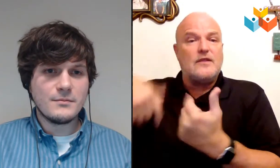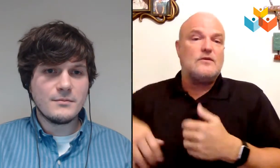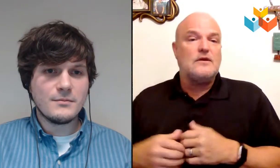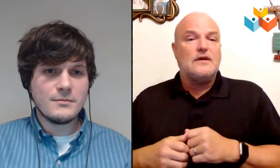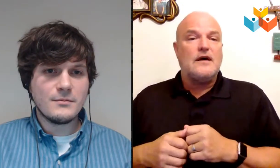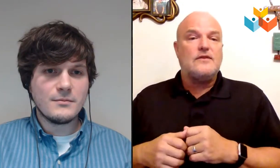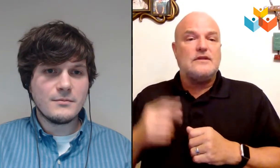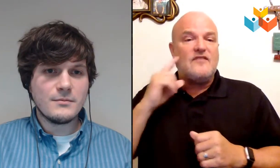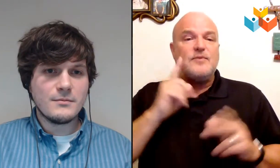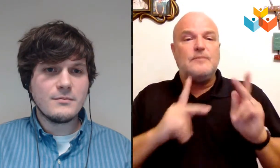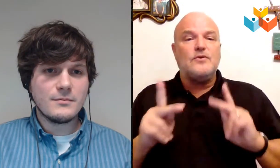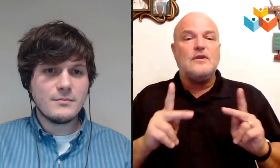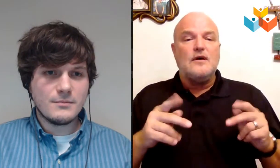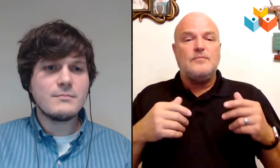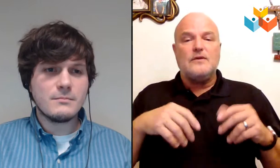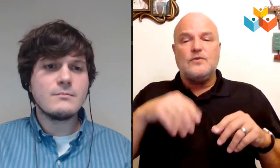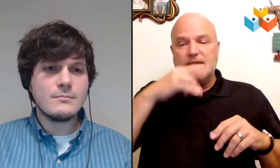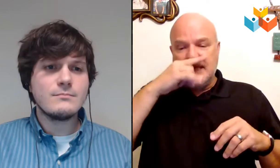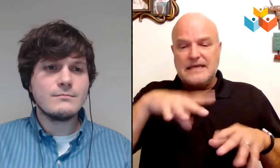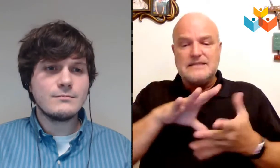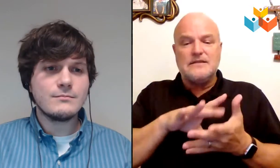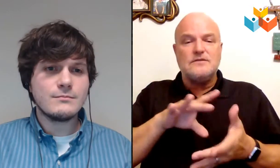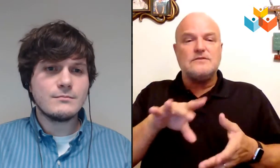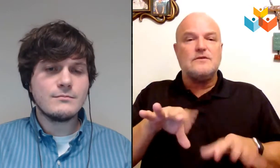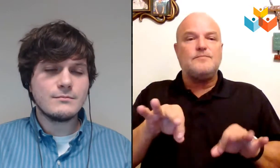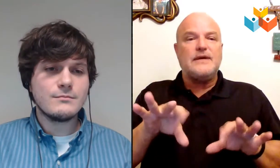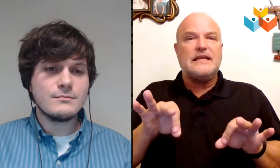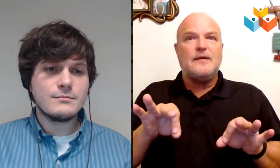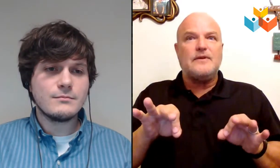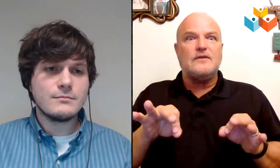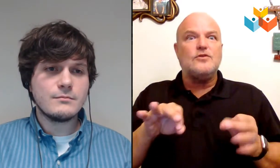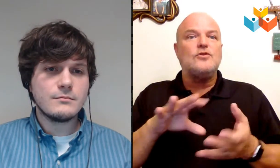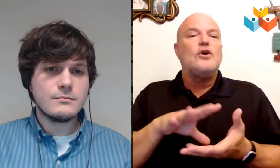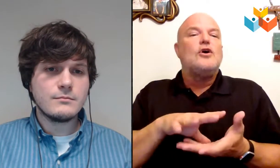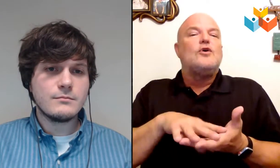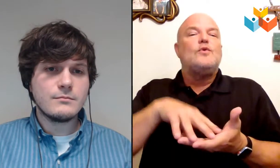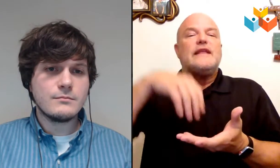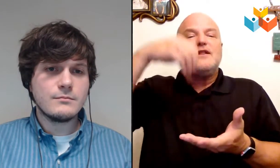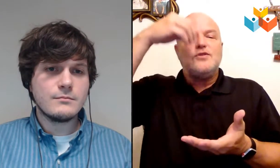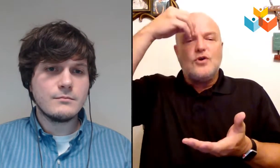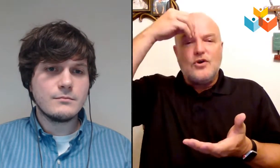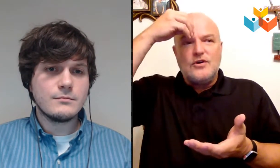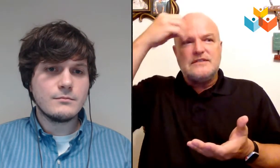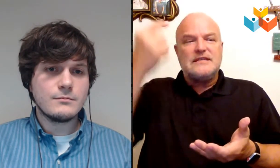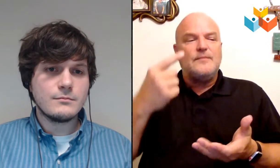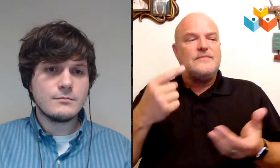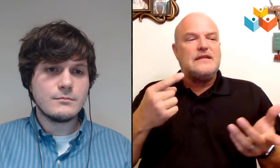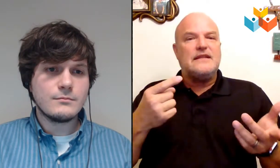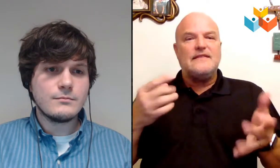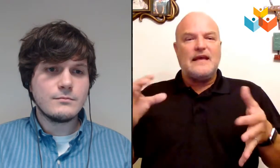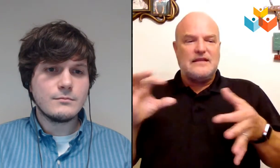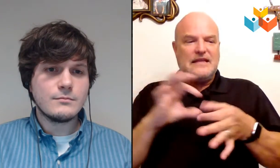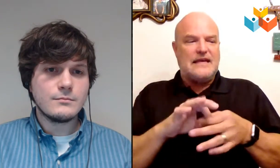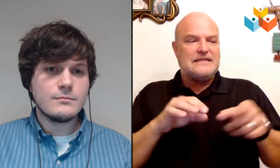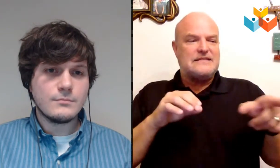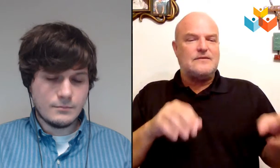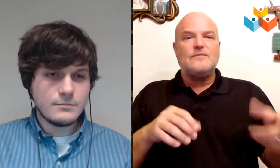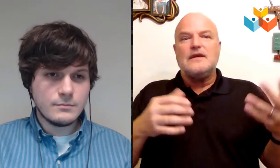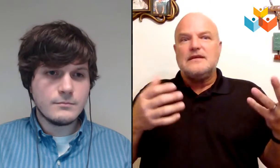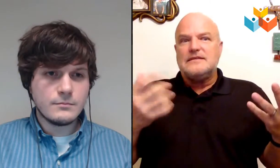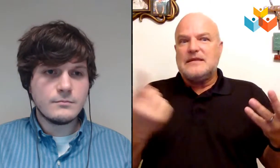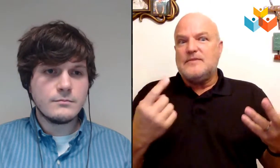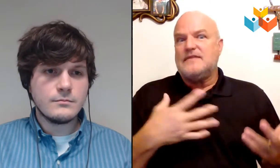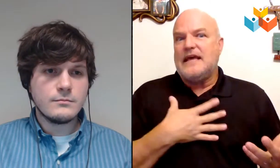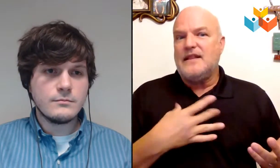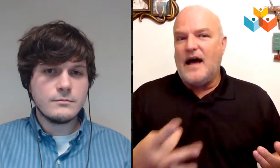around with other deaf people. But when the kids pick it up and when they learn something that connects